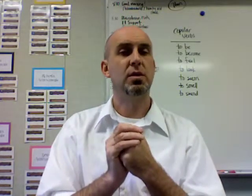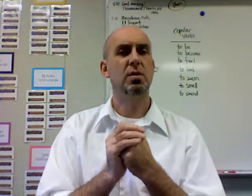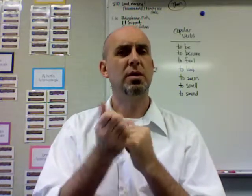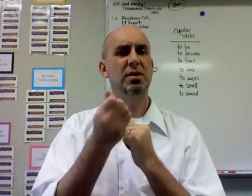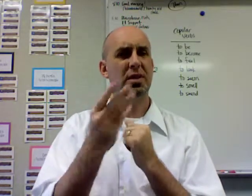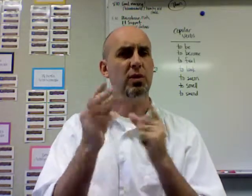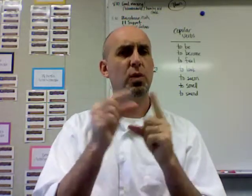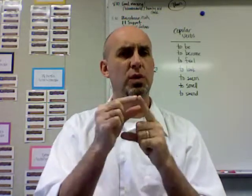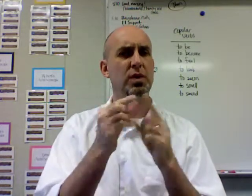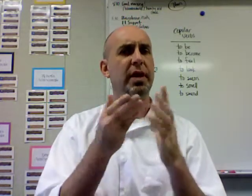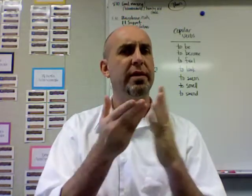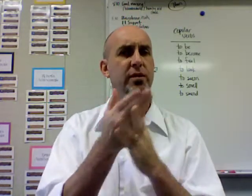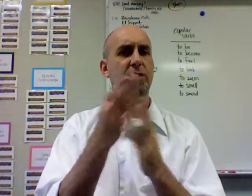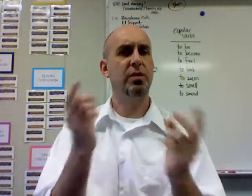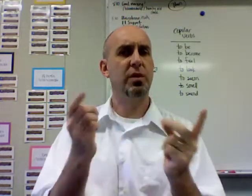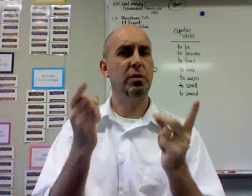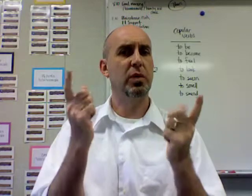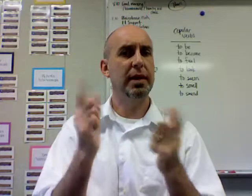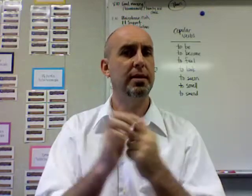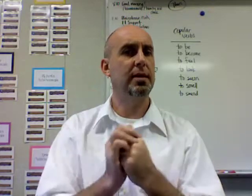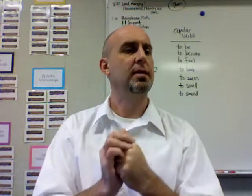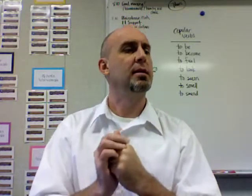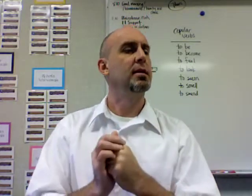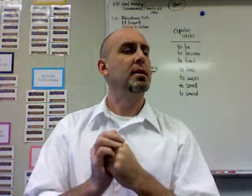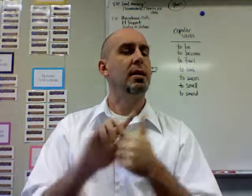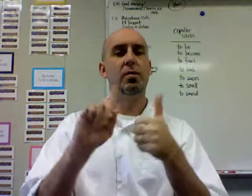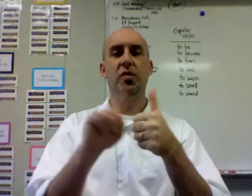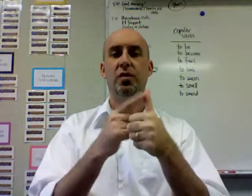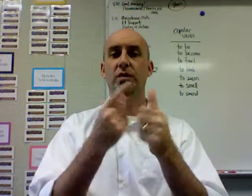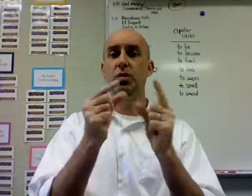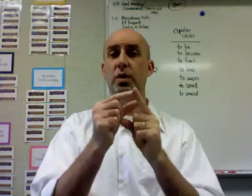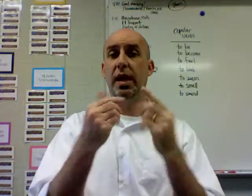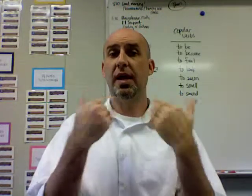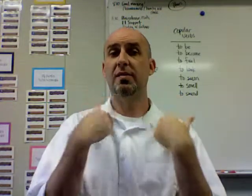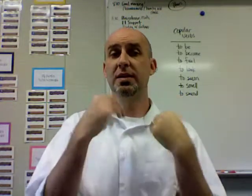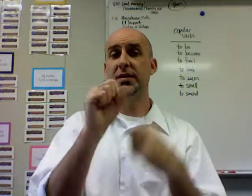there are several words, I'll kind of go through them quickly. The first word I have is